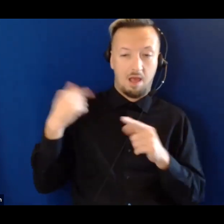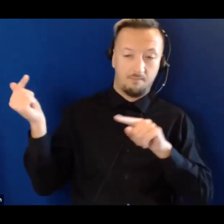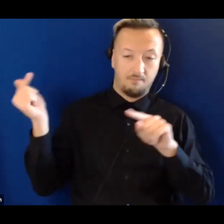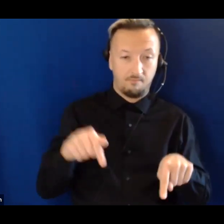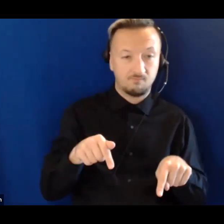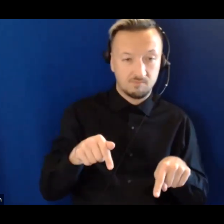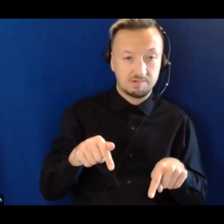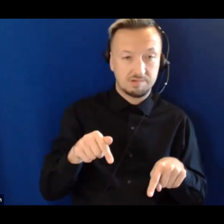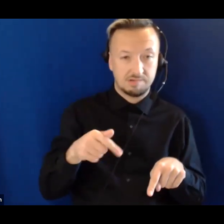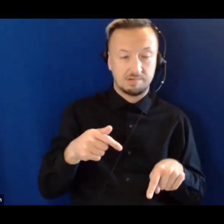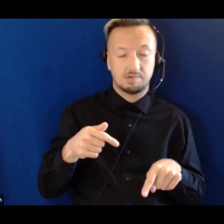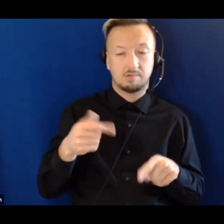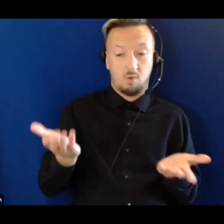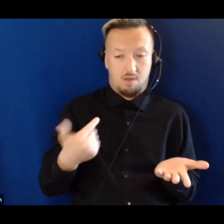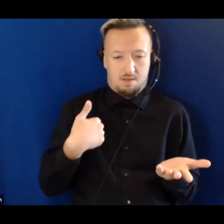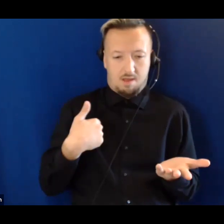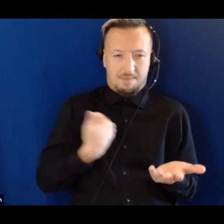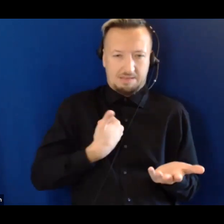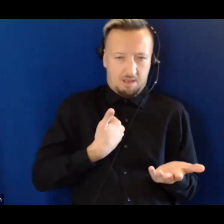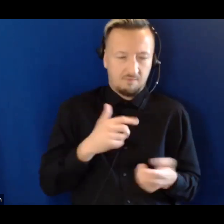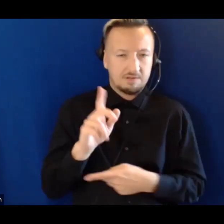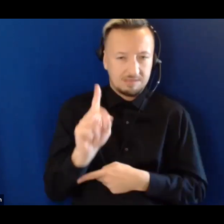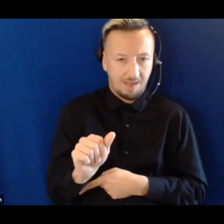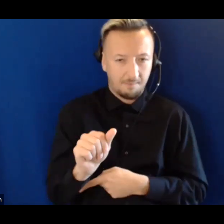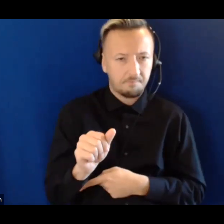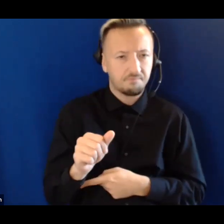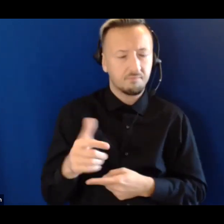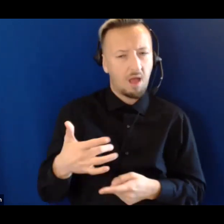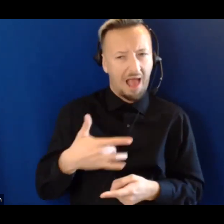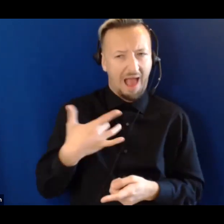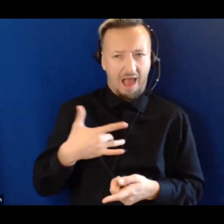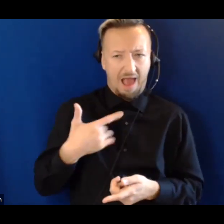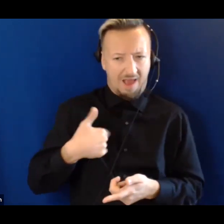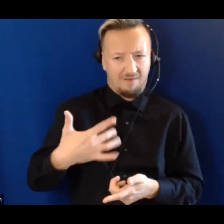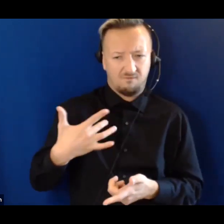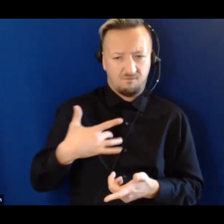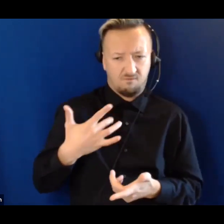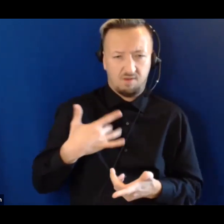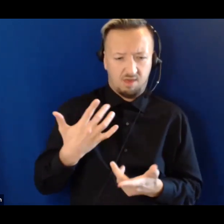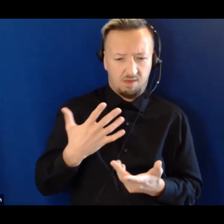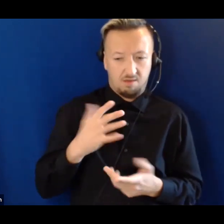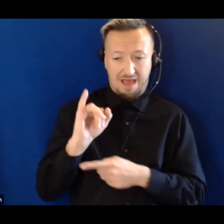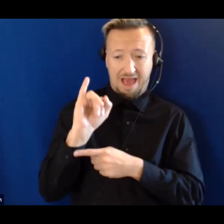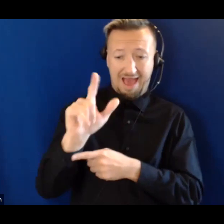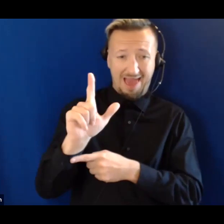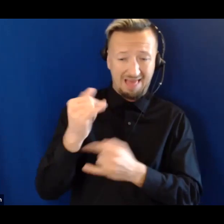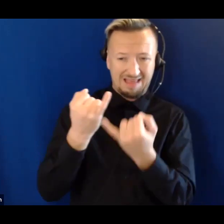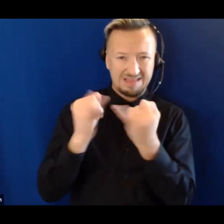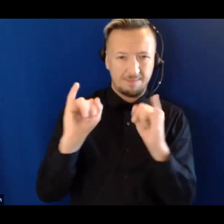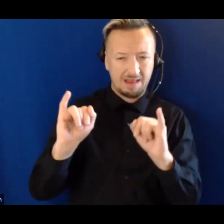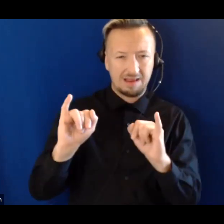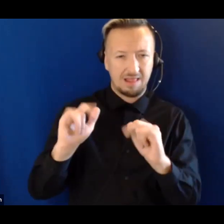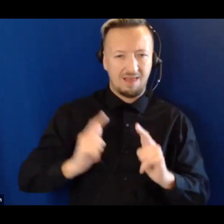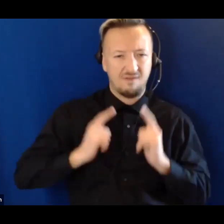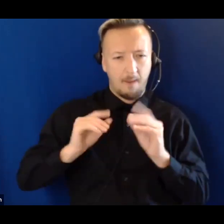that is disabled myself, and feel very much a part of the independent living movement. Really